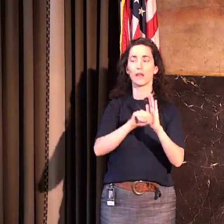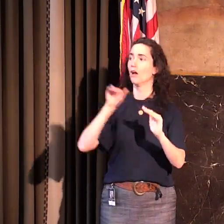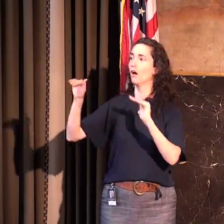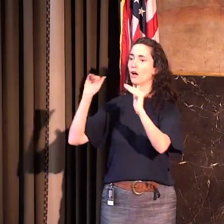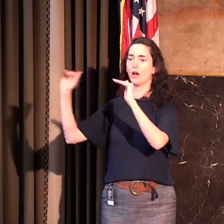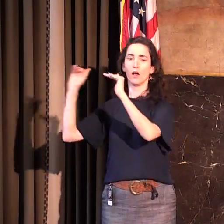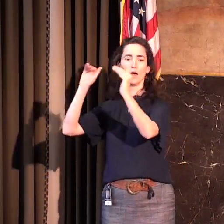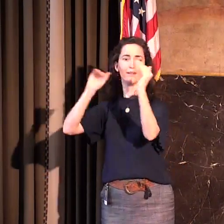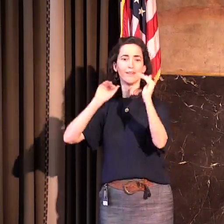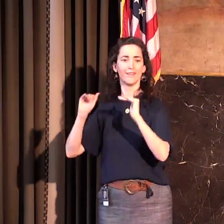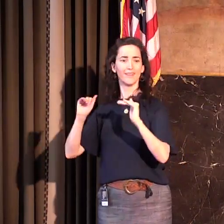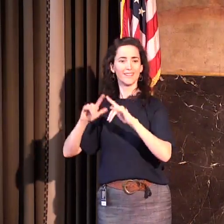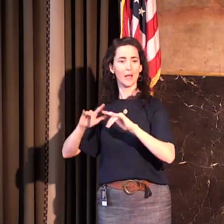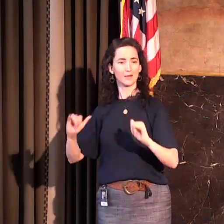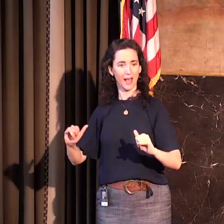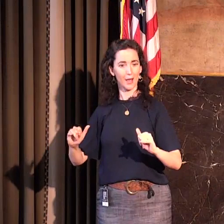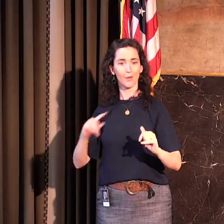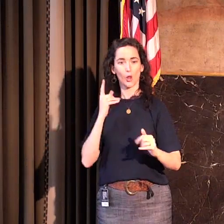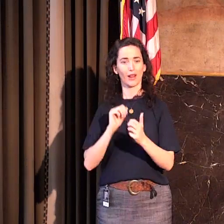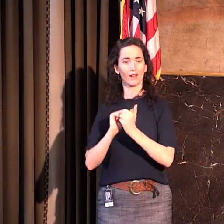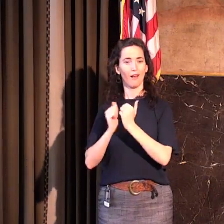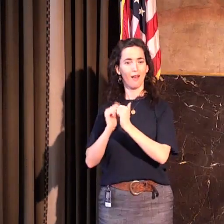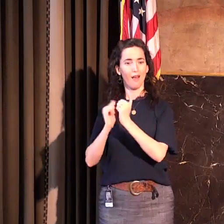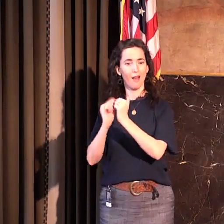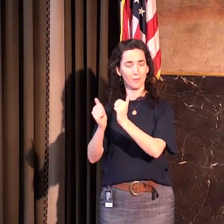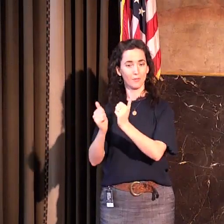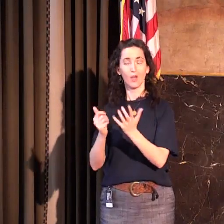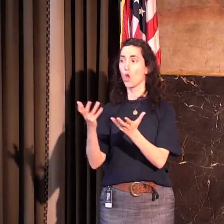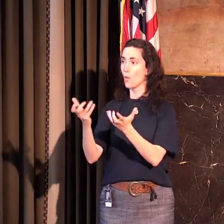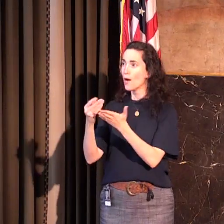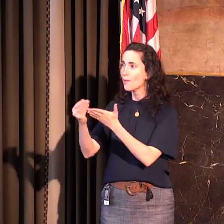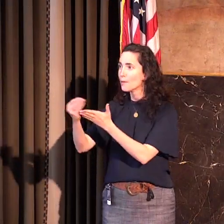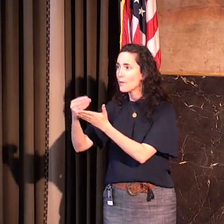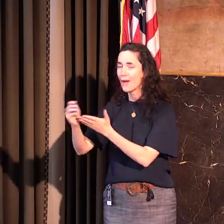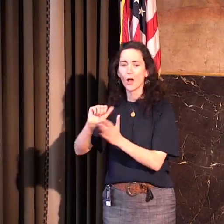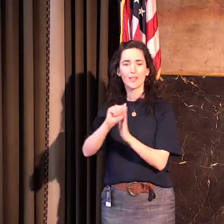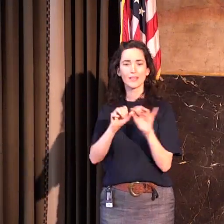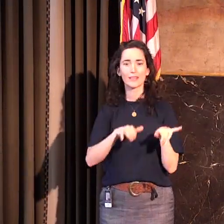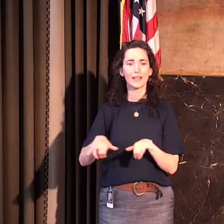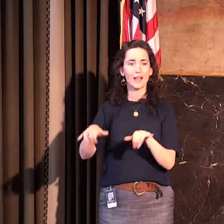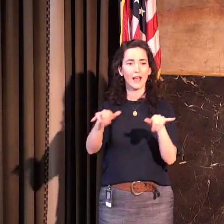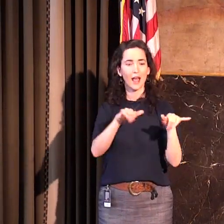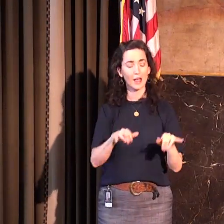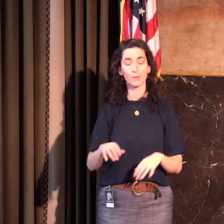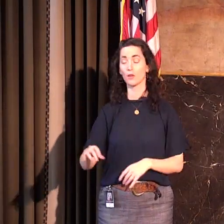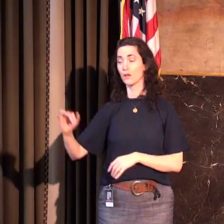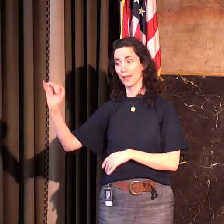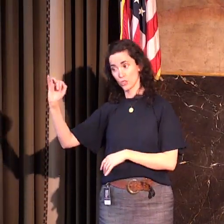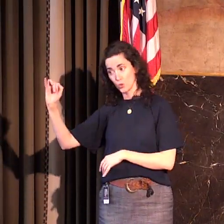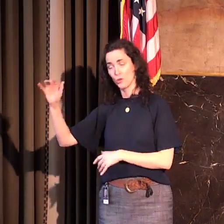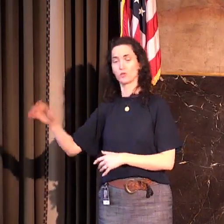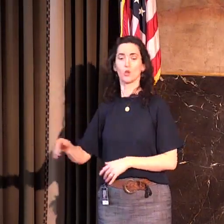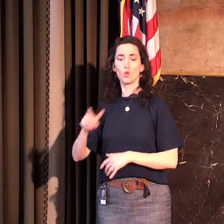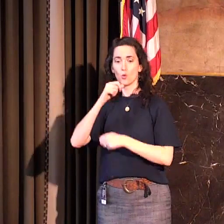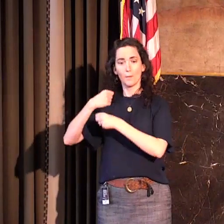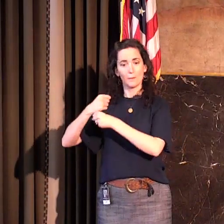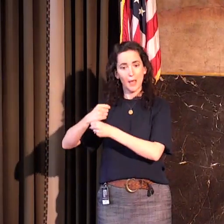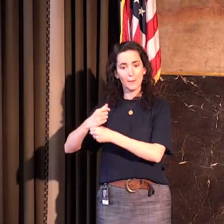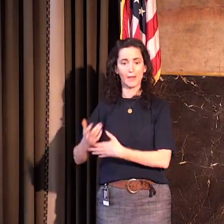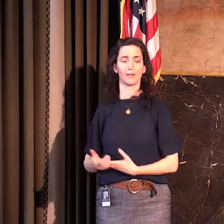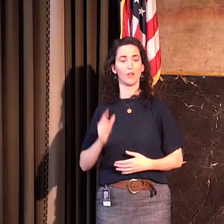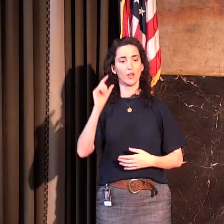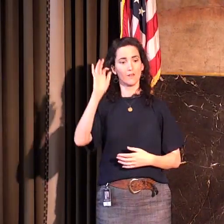market to try and procure, we're doing that in competition with every other state. So the assurance, both from the manufacturers and from the federal government, is that